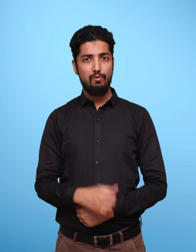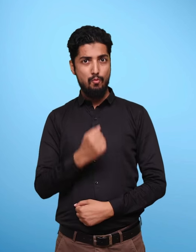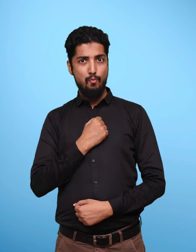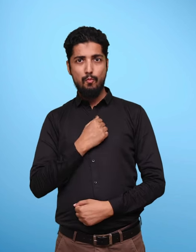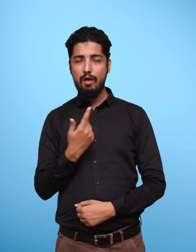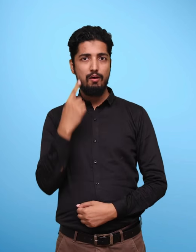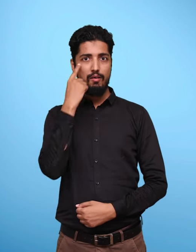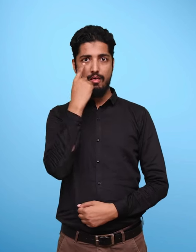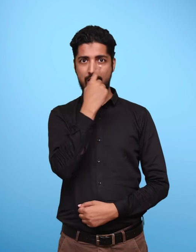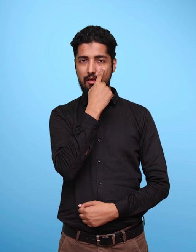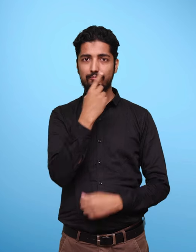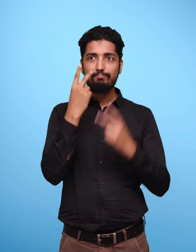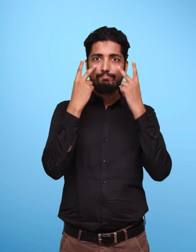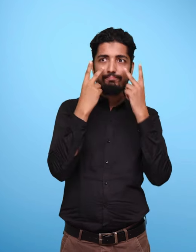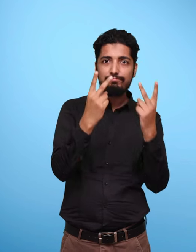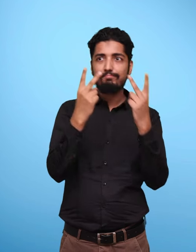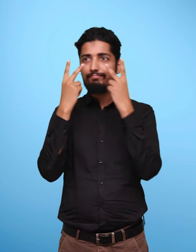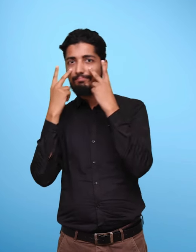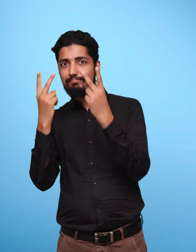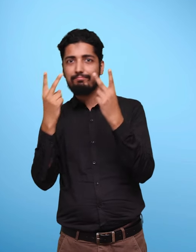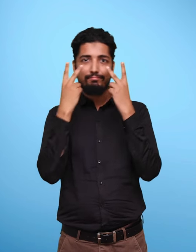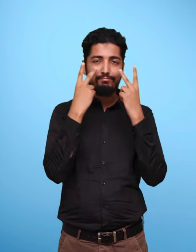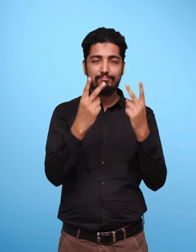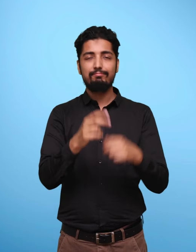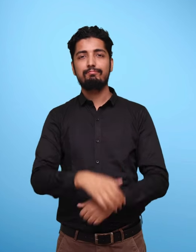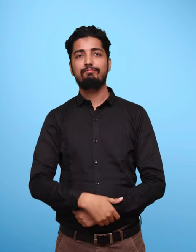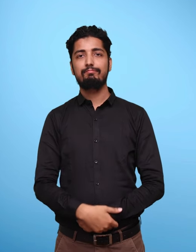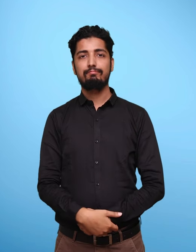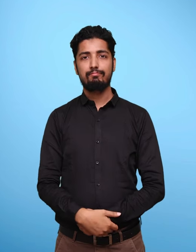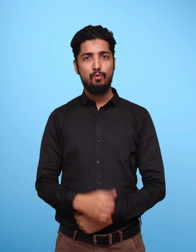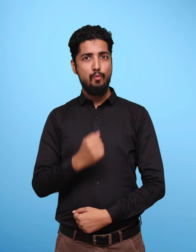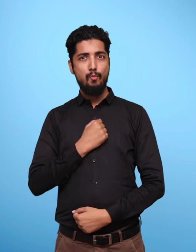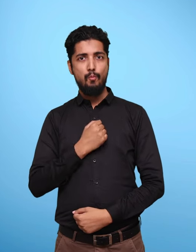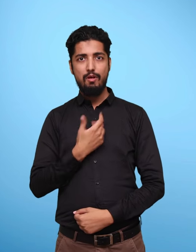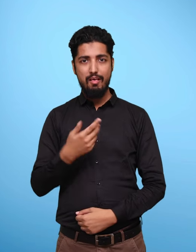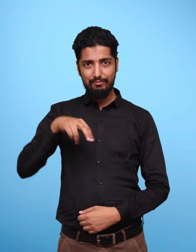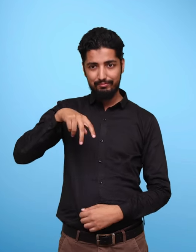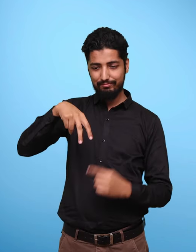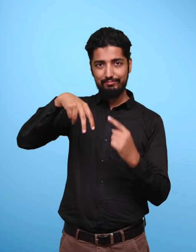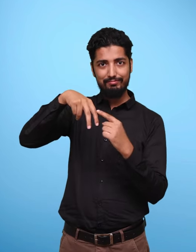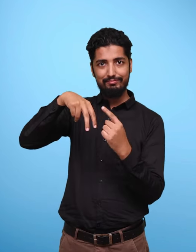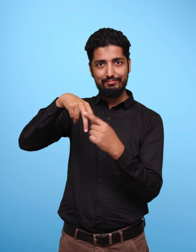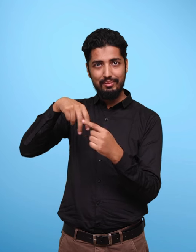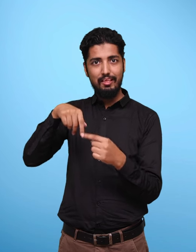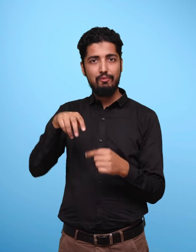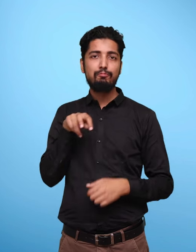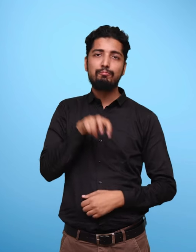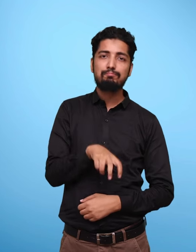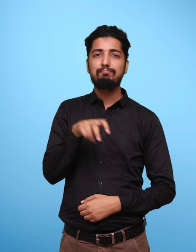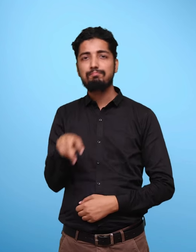I look with my eyes. I walk with my